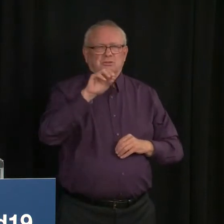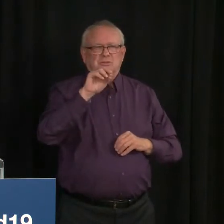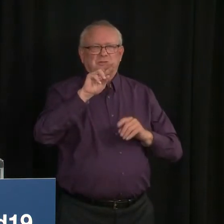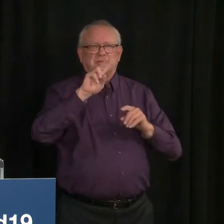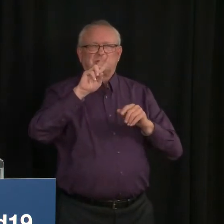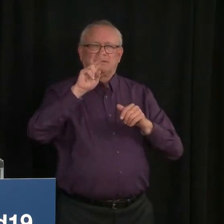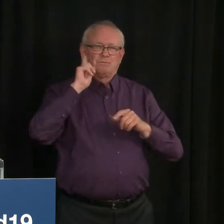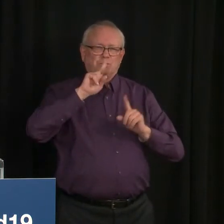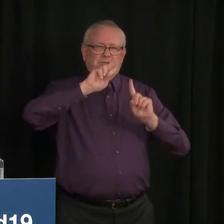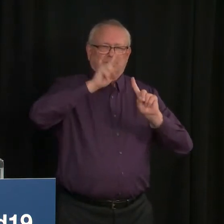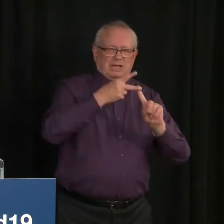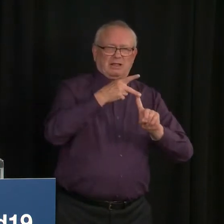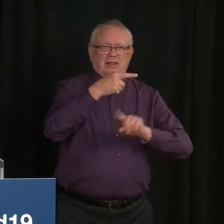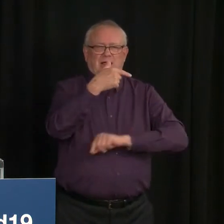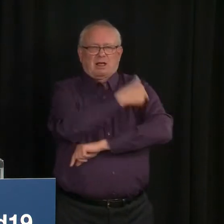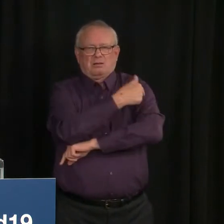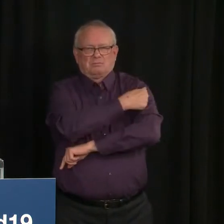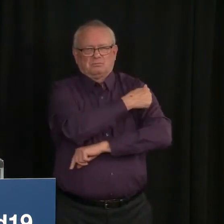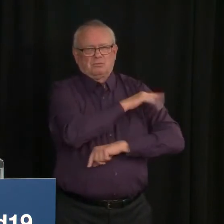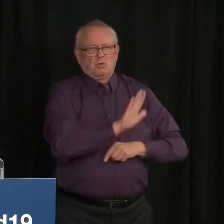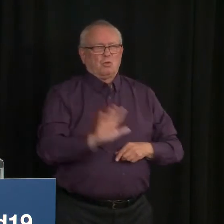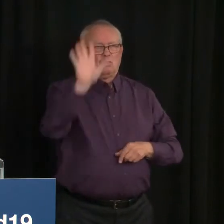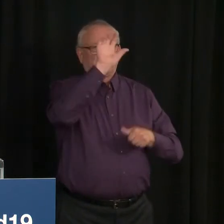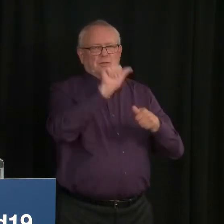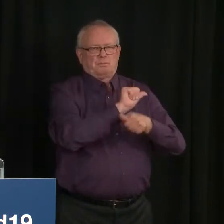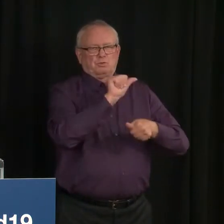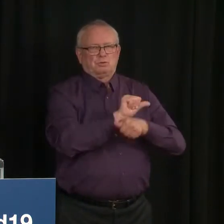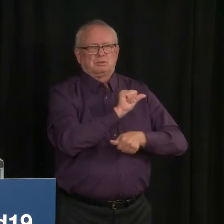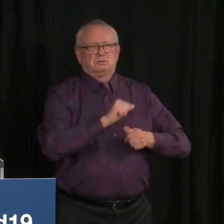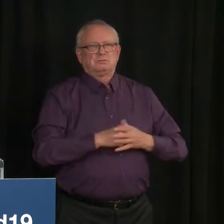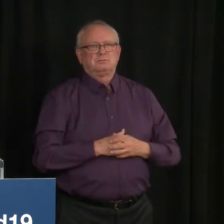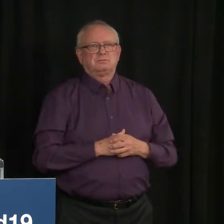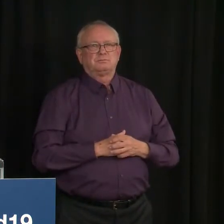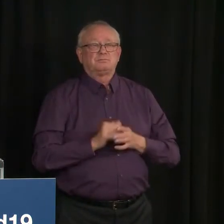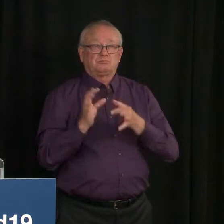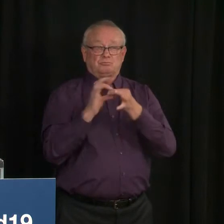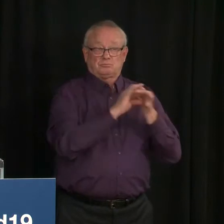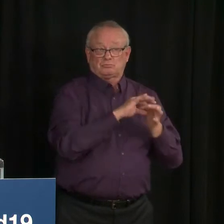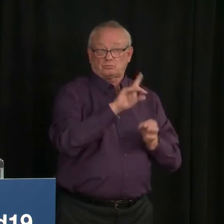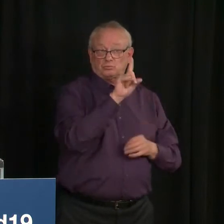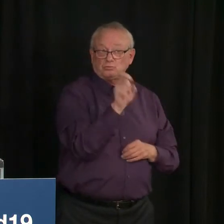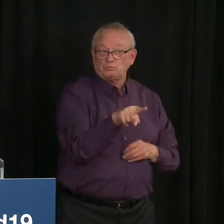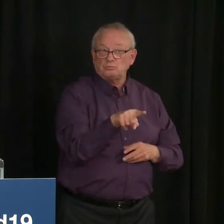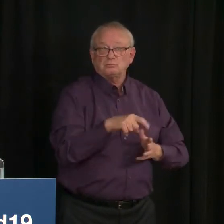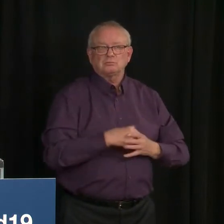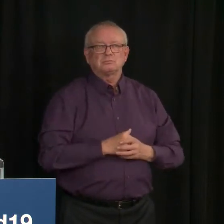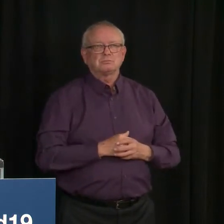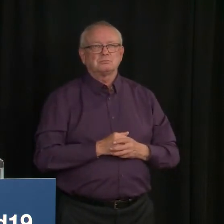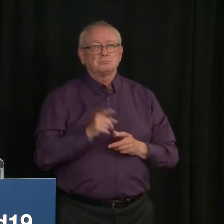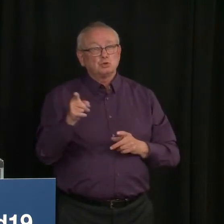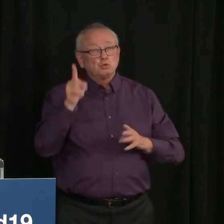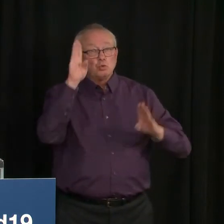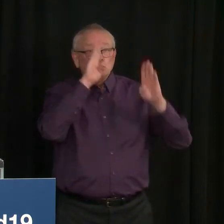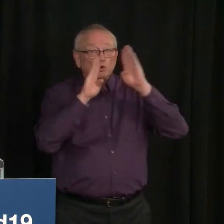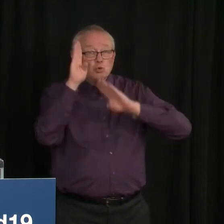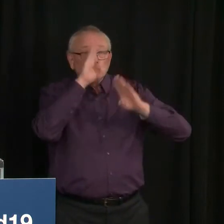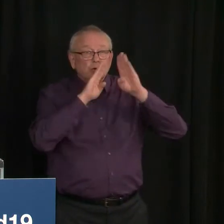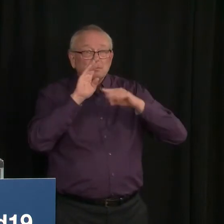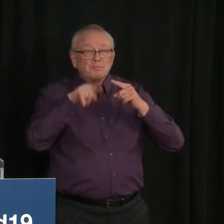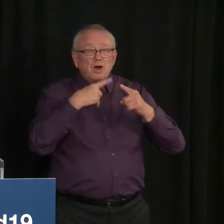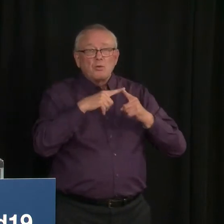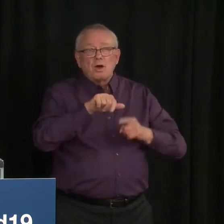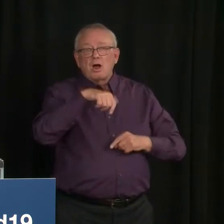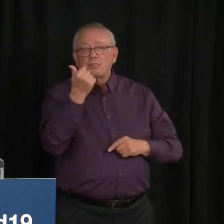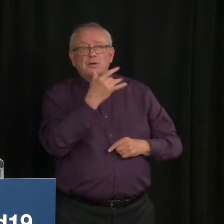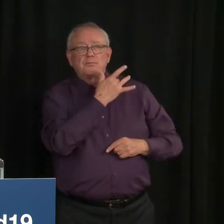question? Yeah, are you worried about province-wide transmission? So if folks are coming from out of province to go to the Stampede, say